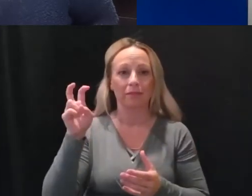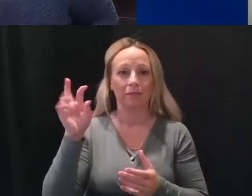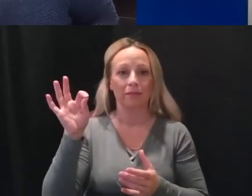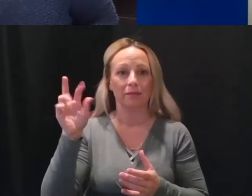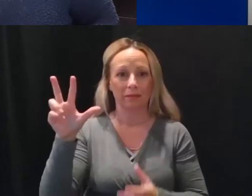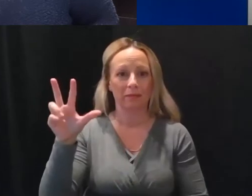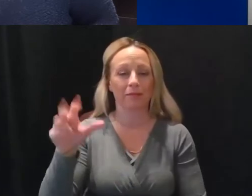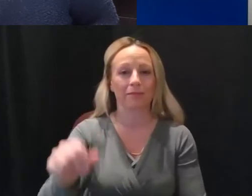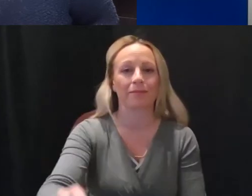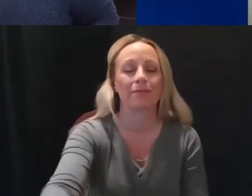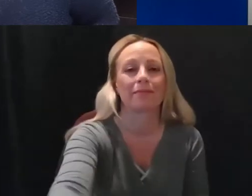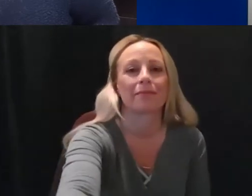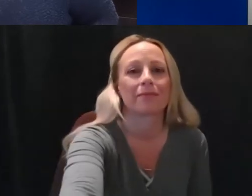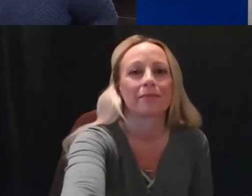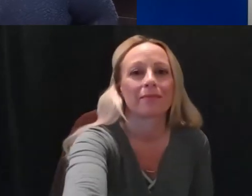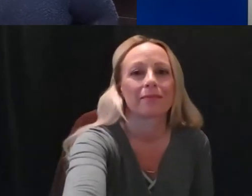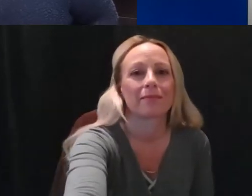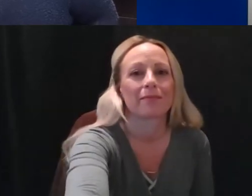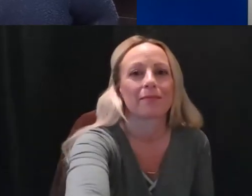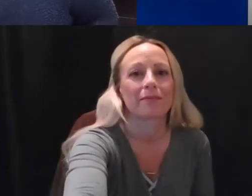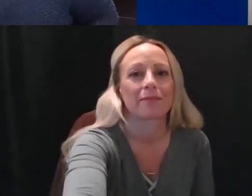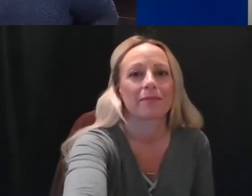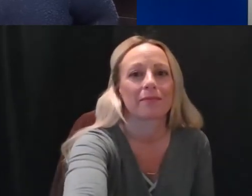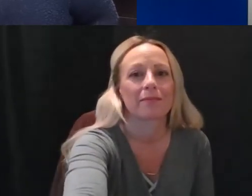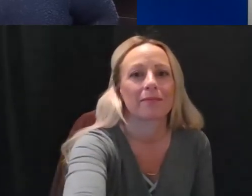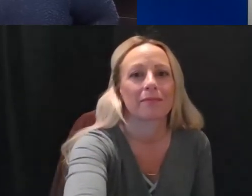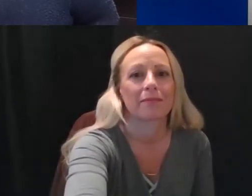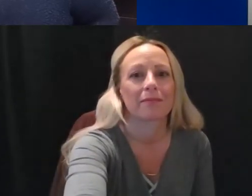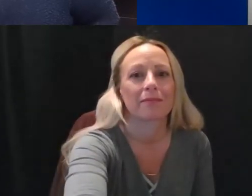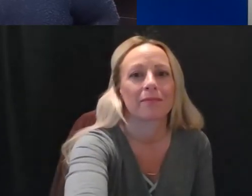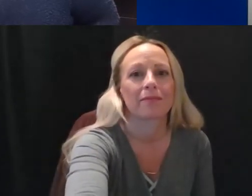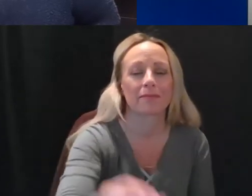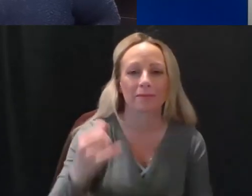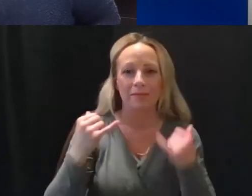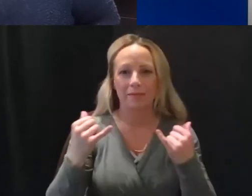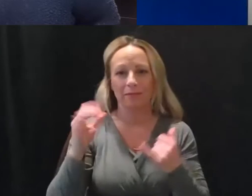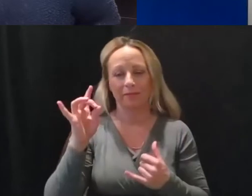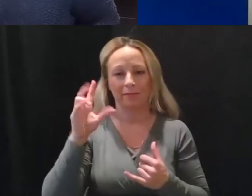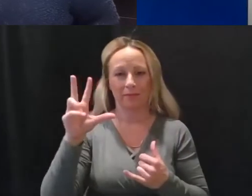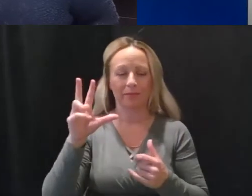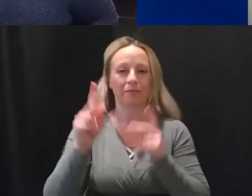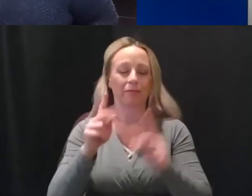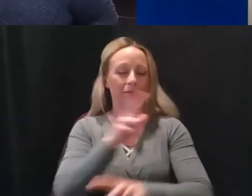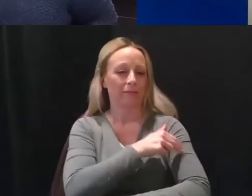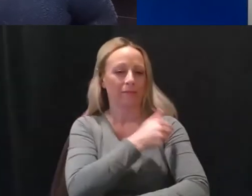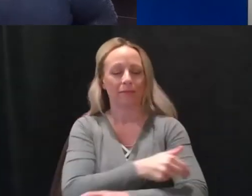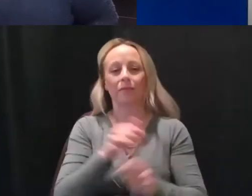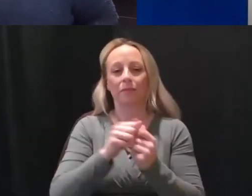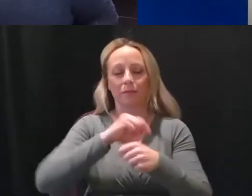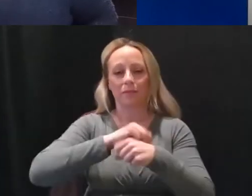9,293. There are currently 83 people hospitalized in Rock Island County with COVID-19.